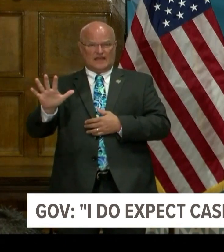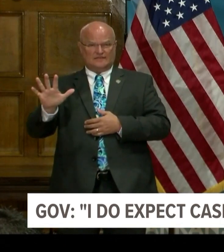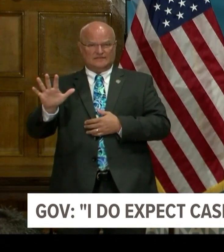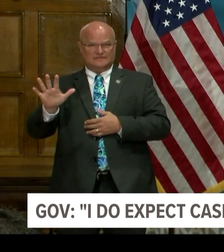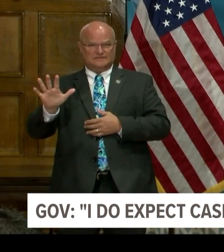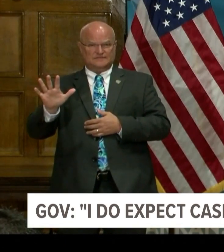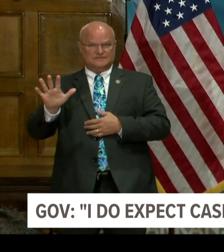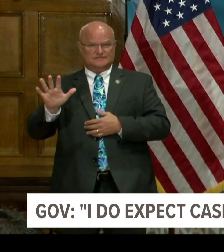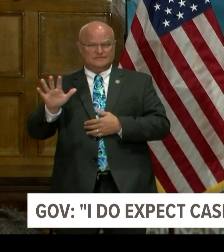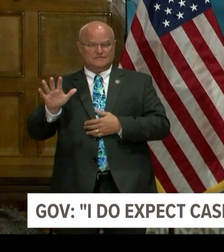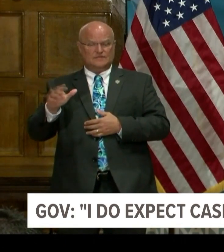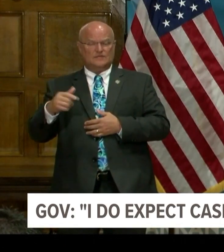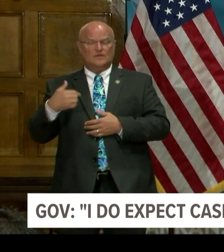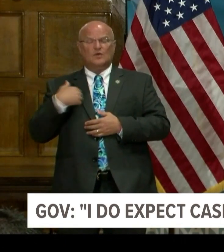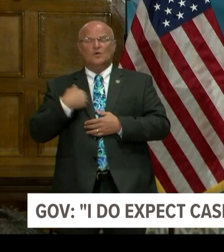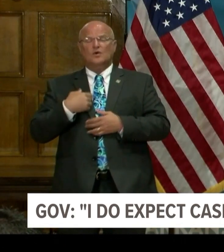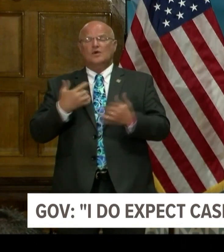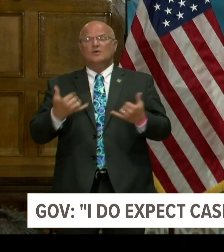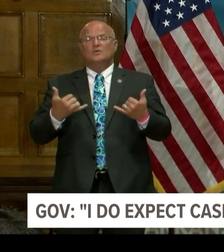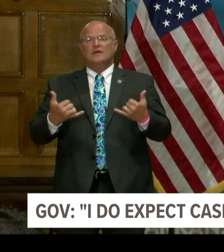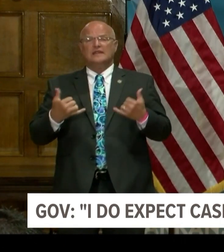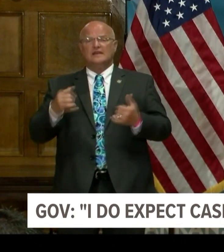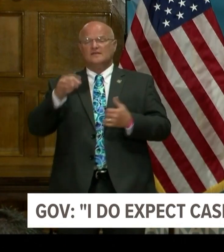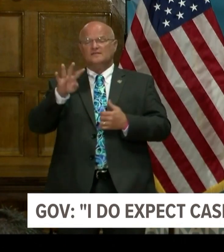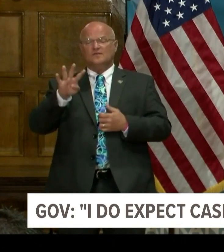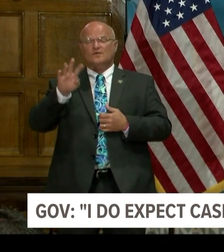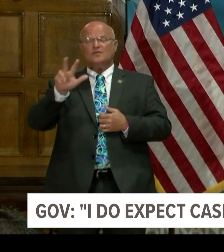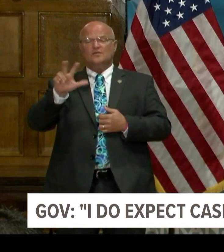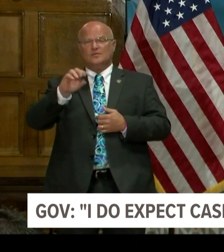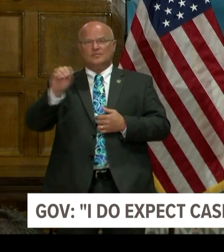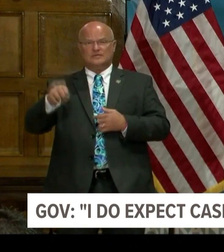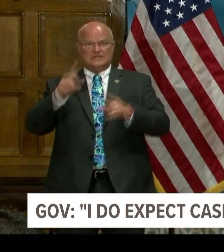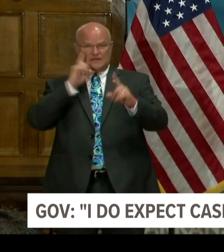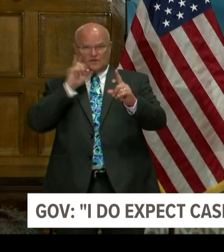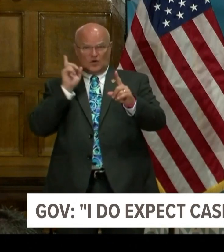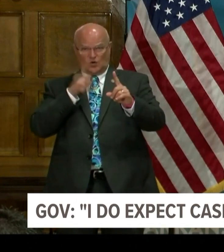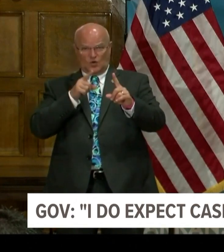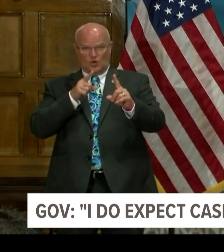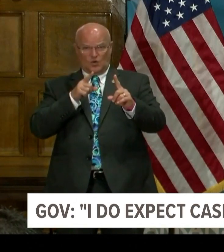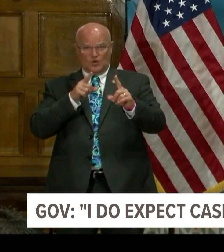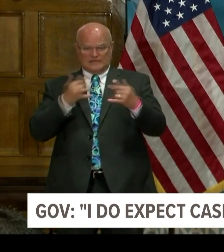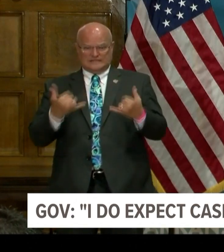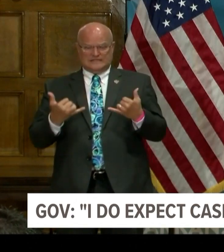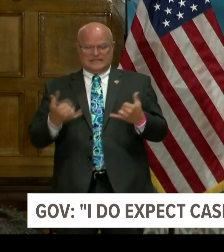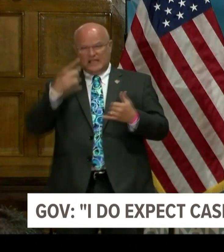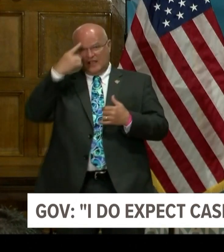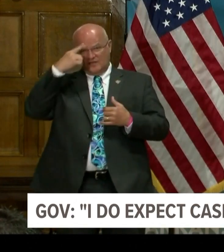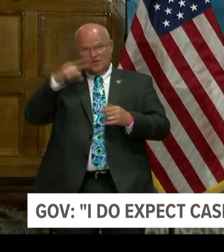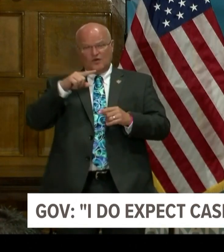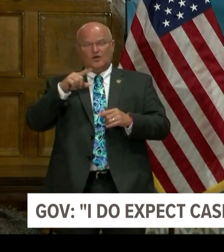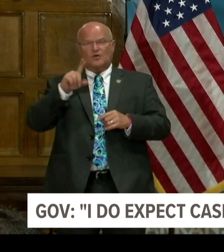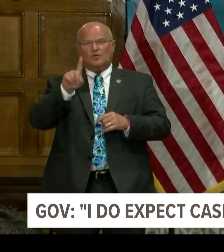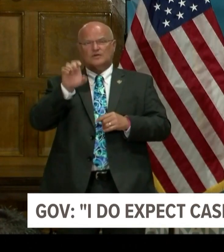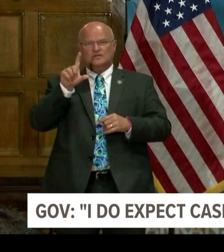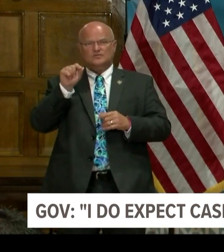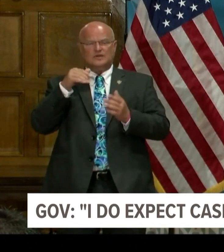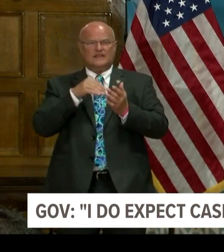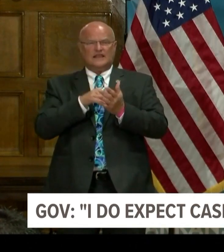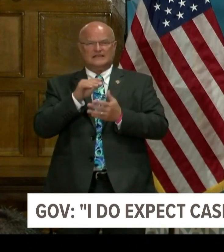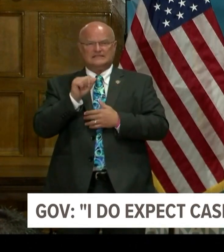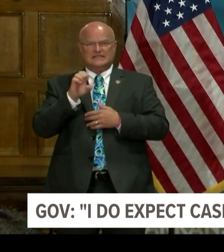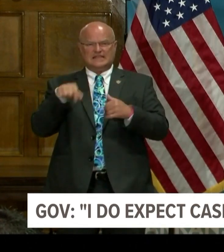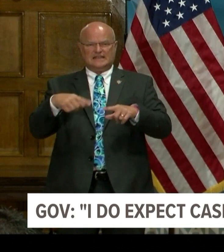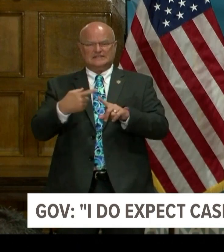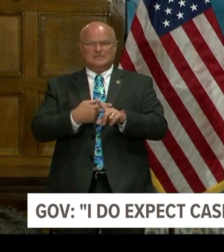182,645. We are at 43% of our goal as of today for 120,000